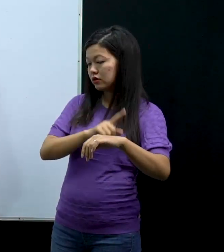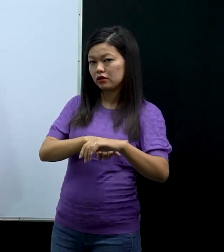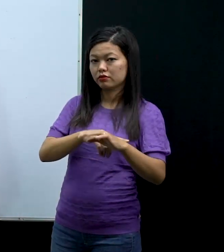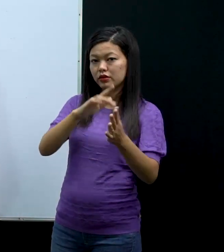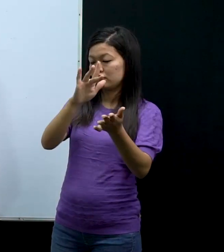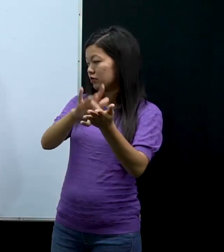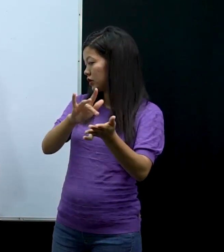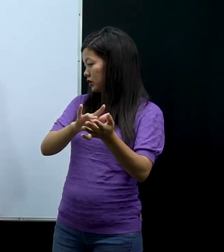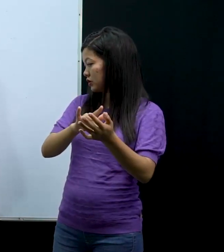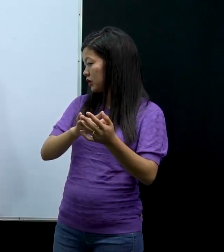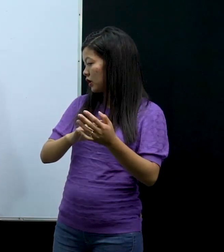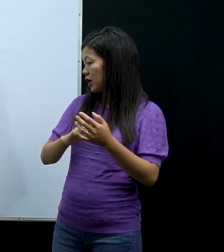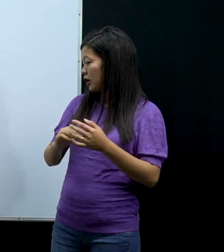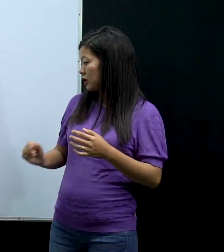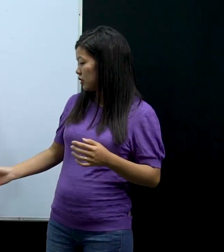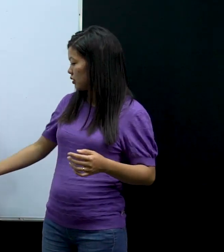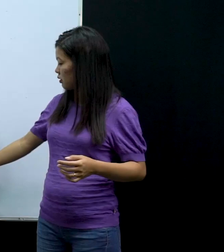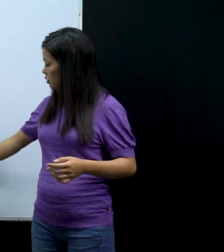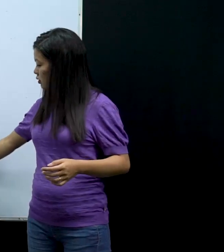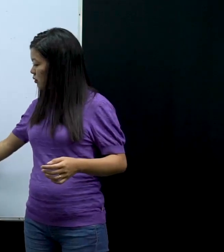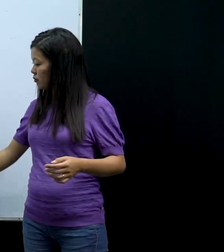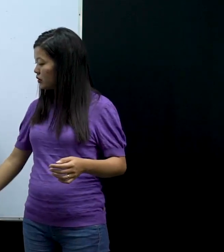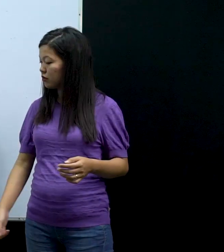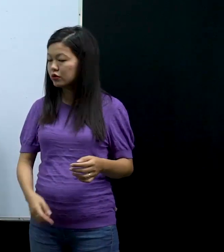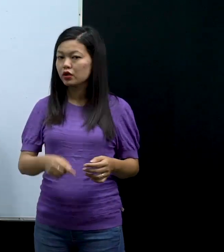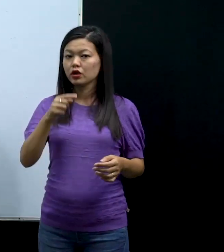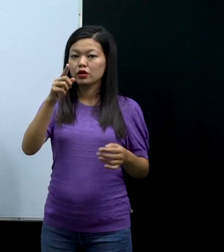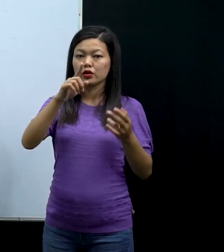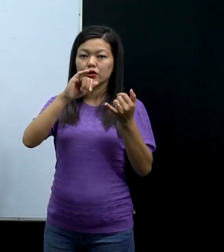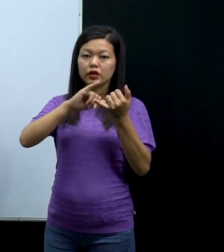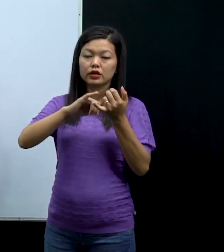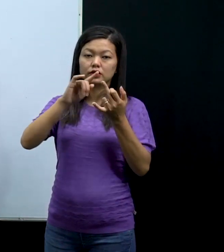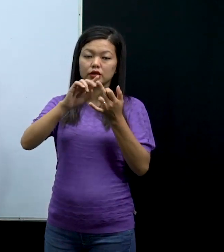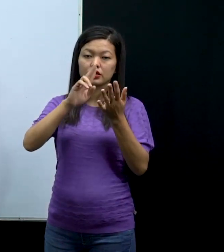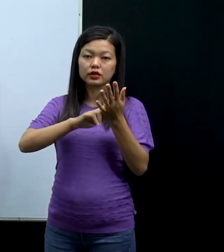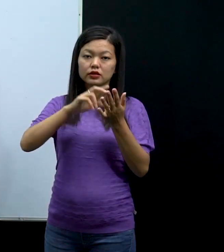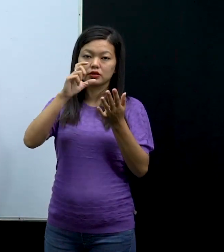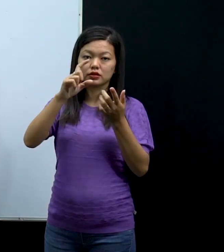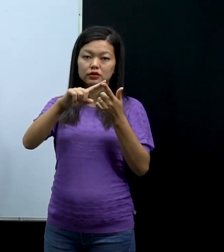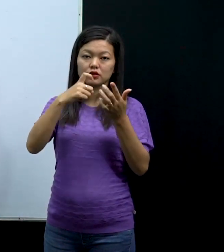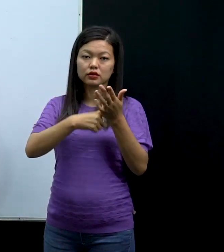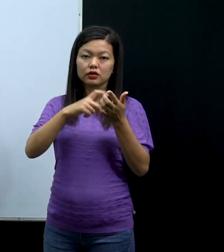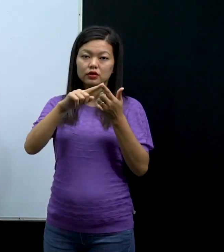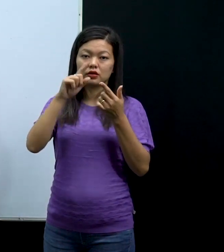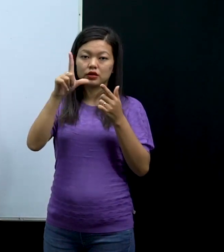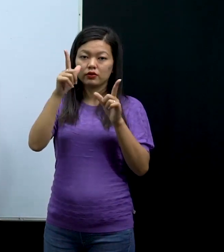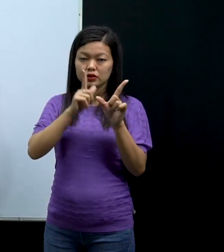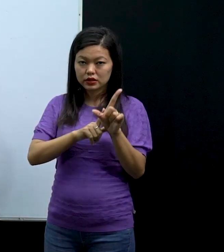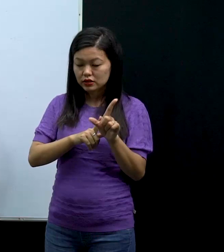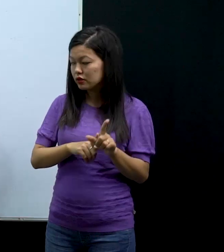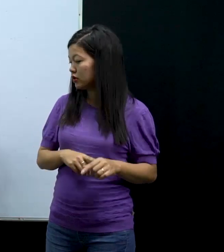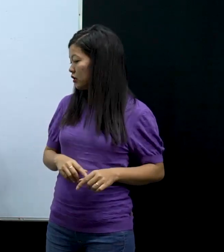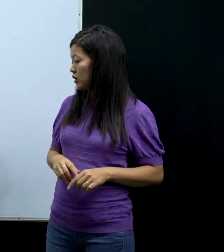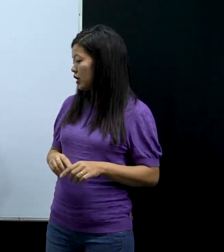use. And then your name and the designation. You will not just be inviting as nobody here,